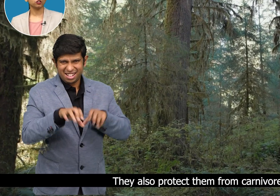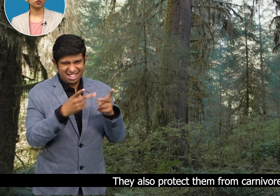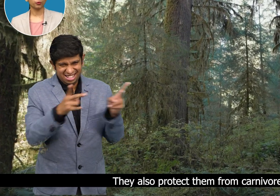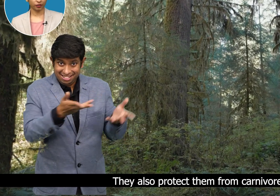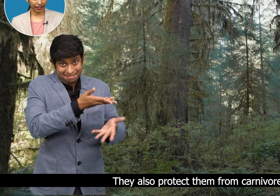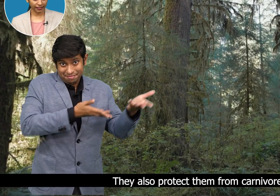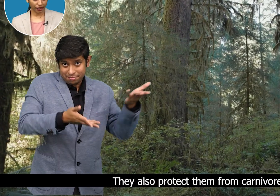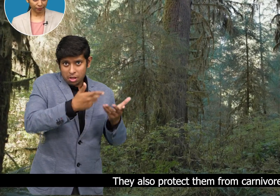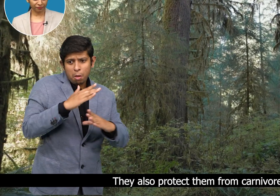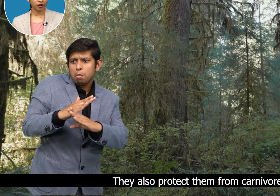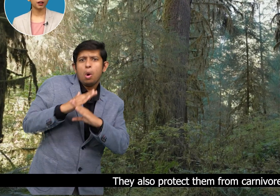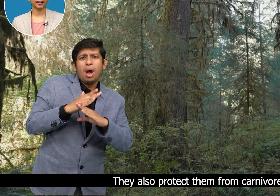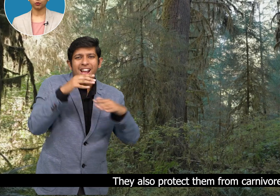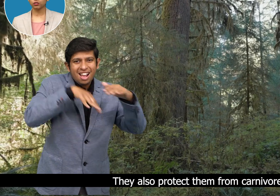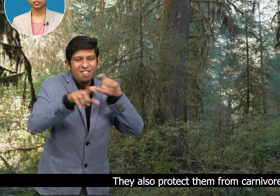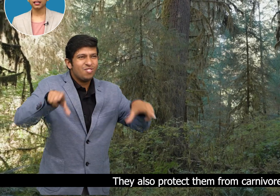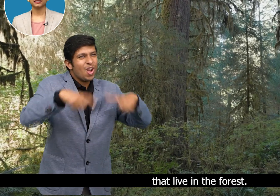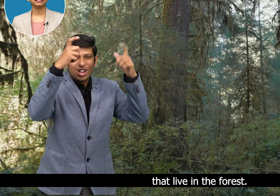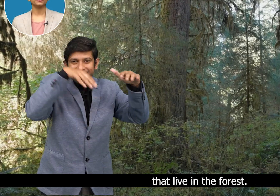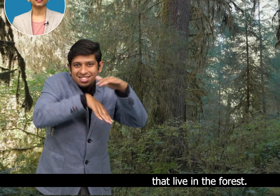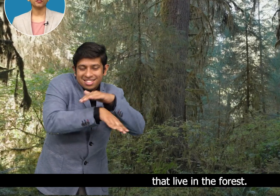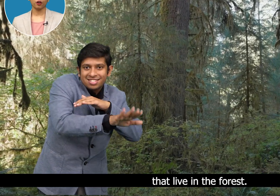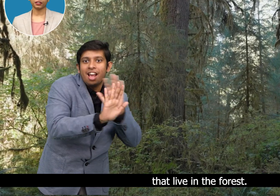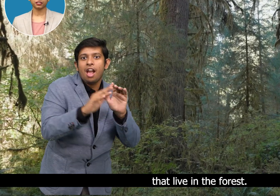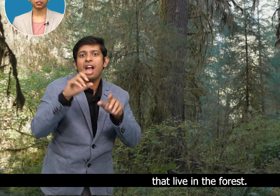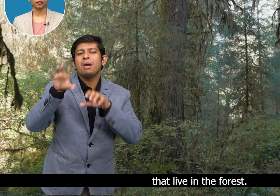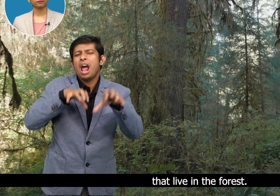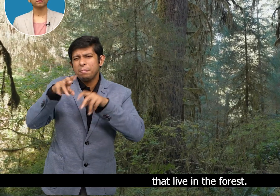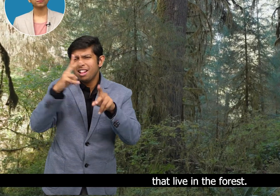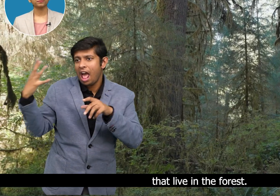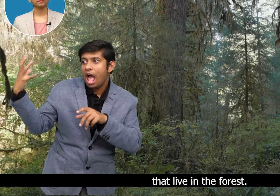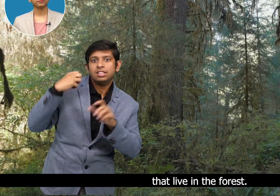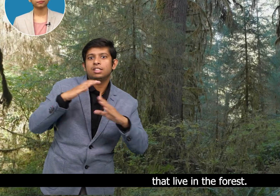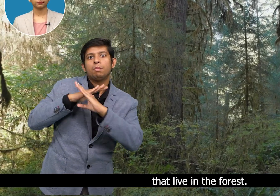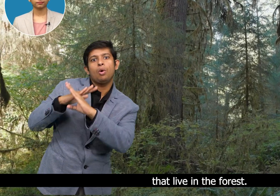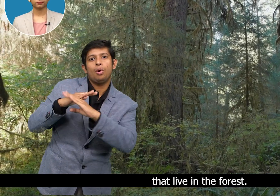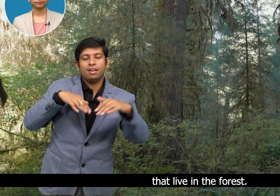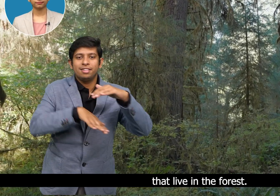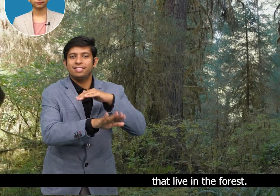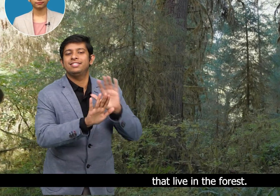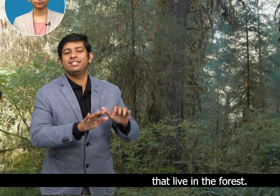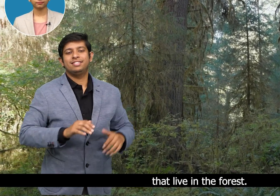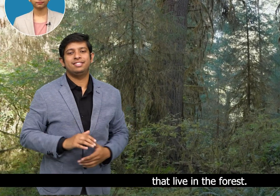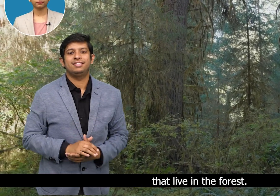They also protect them from carnivores that live in the forest.